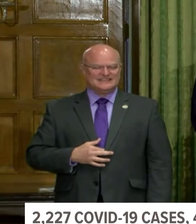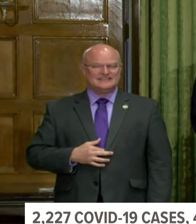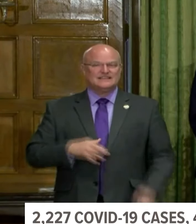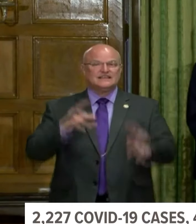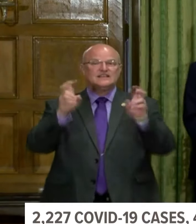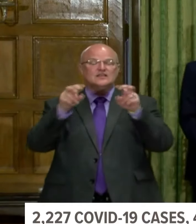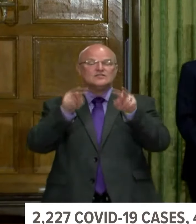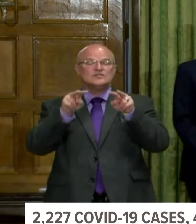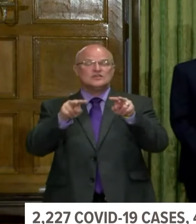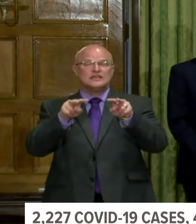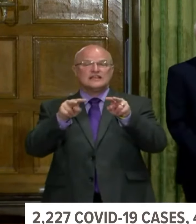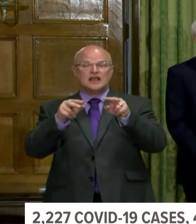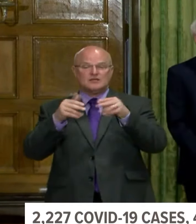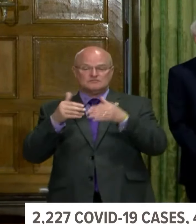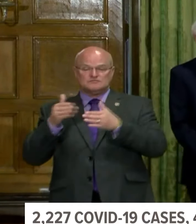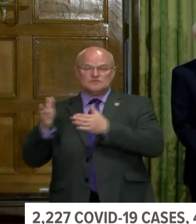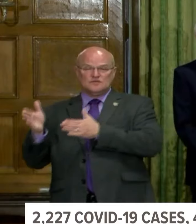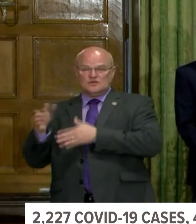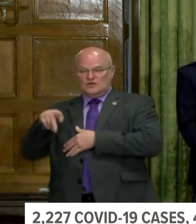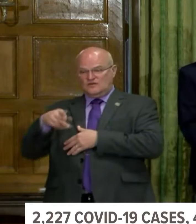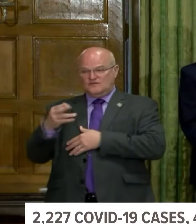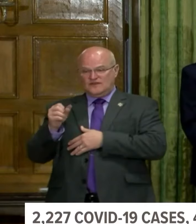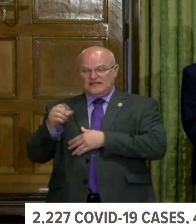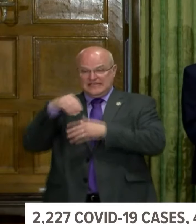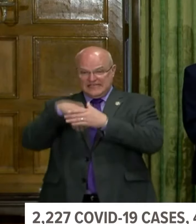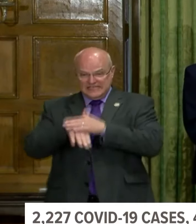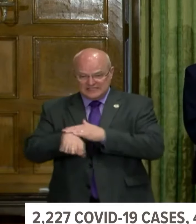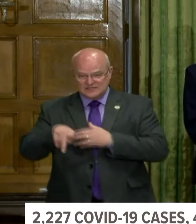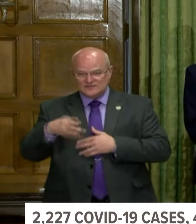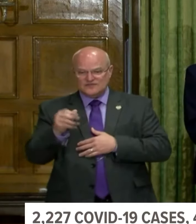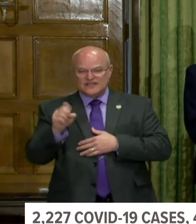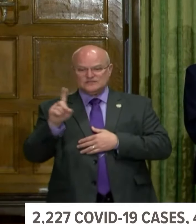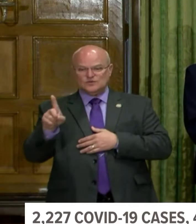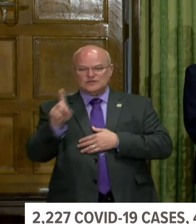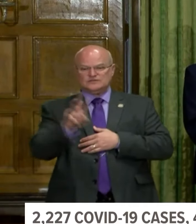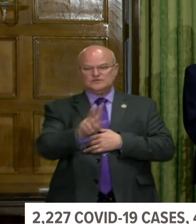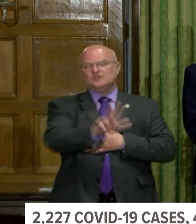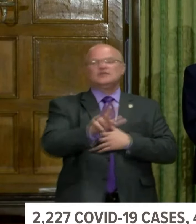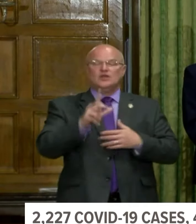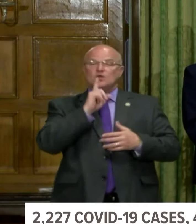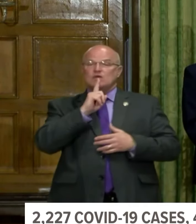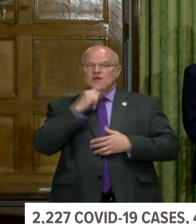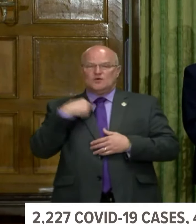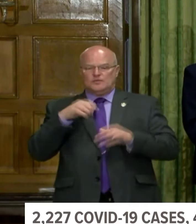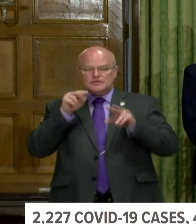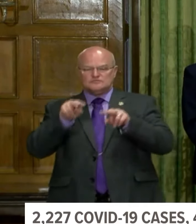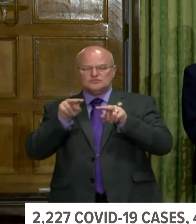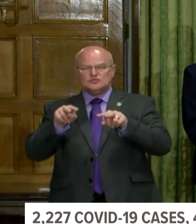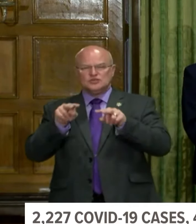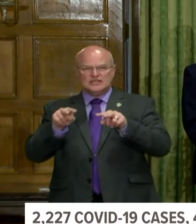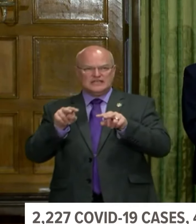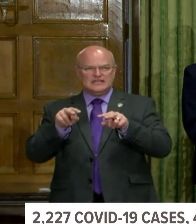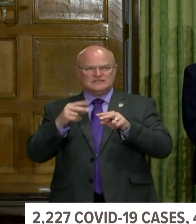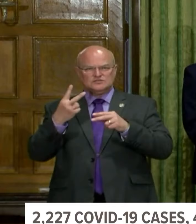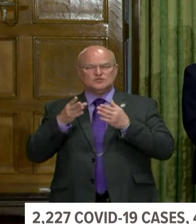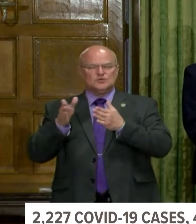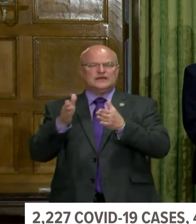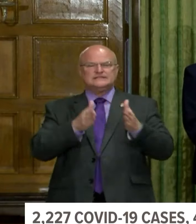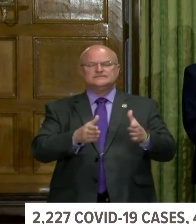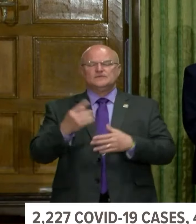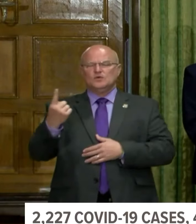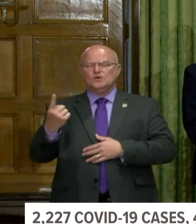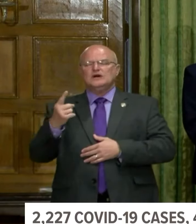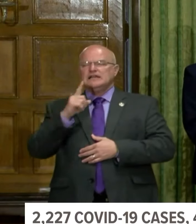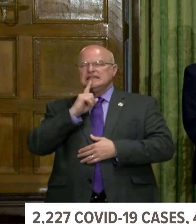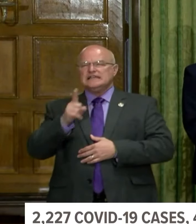In terms of looking at our progression from phase 1, 2, 3, really we're going to be looking in two ways. One is